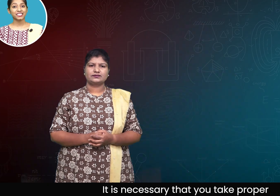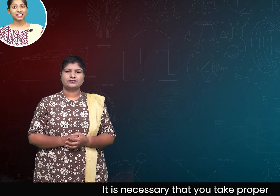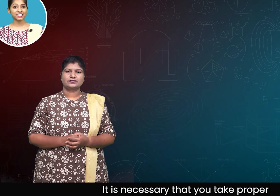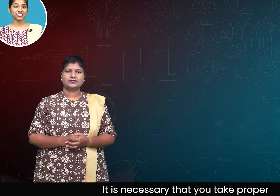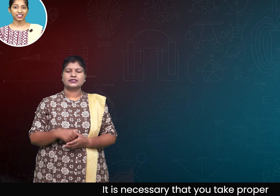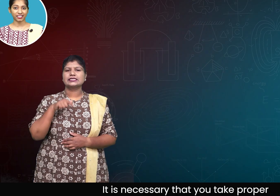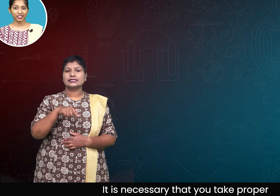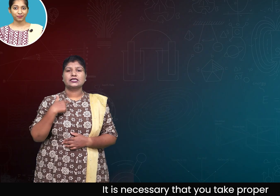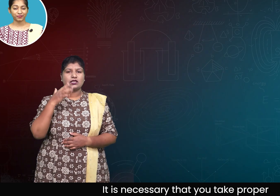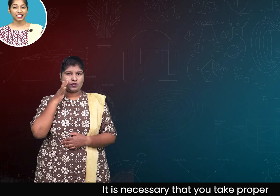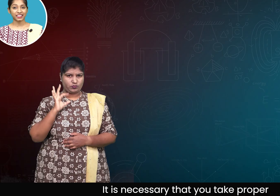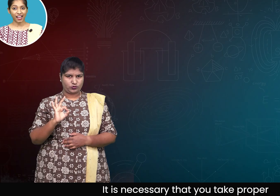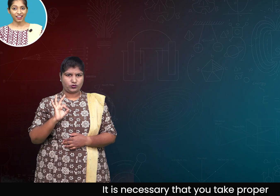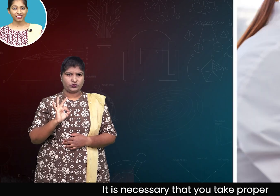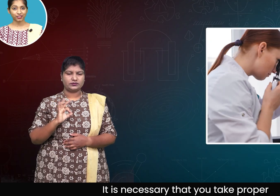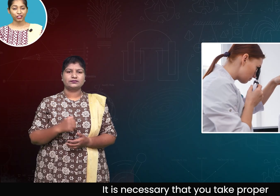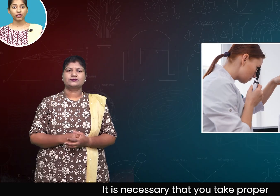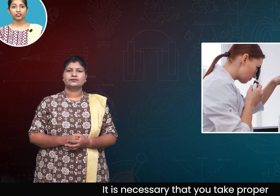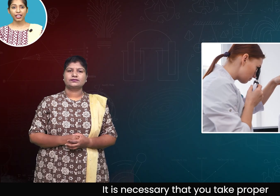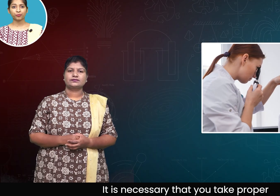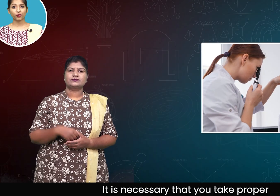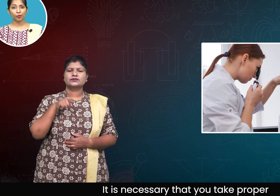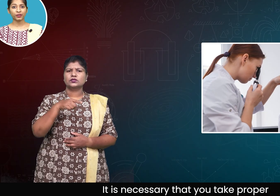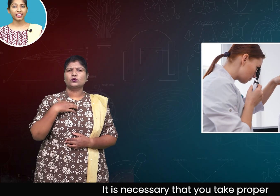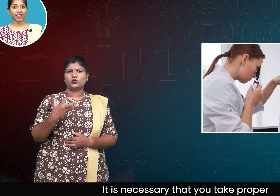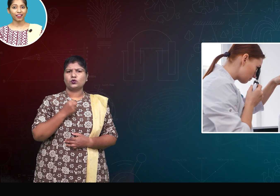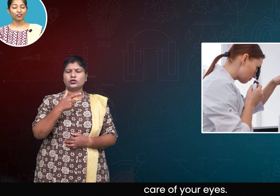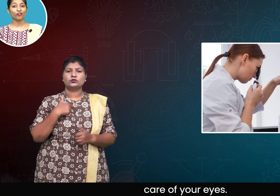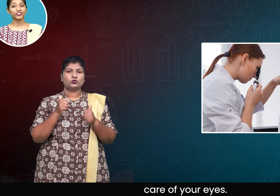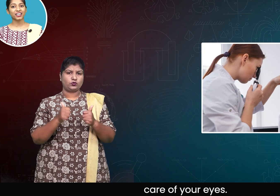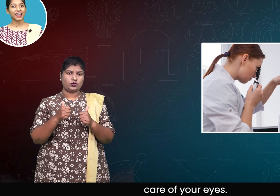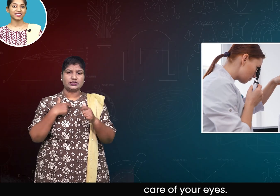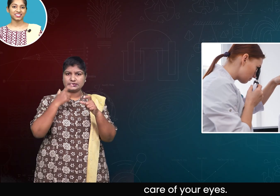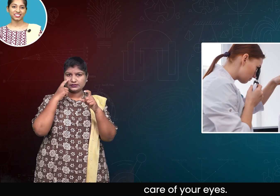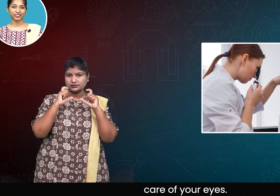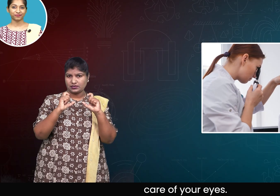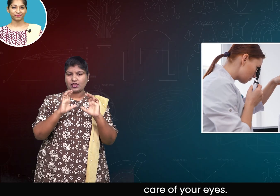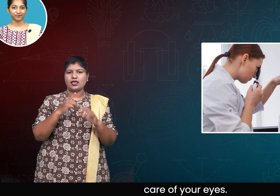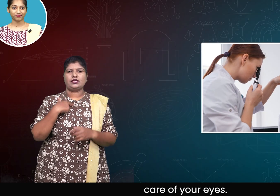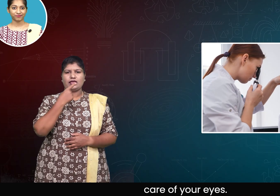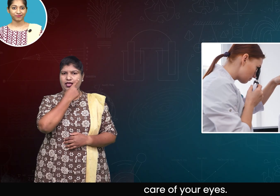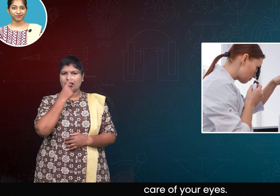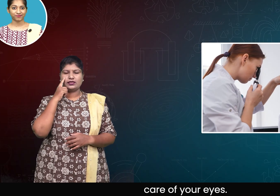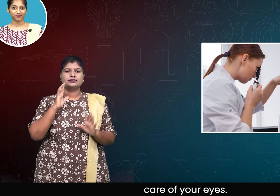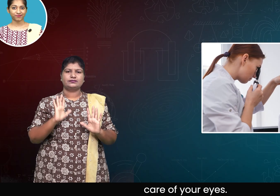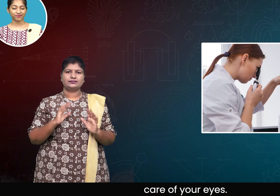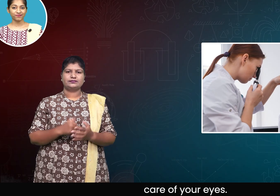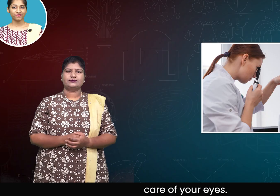It is necessary that you take proper care of your eyes.